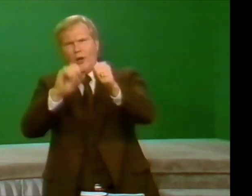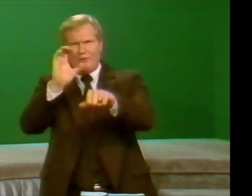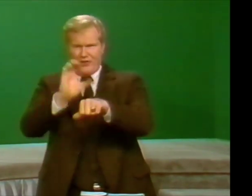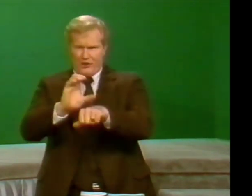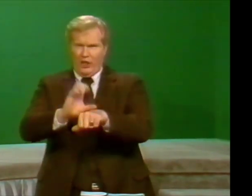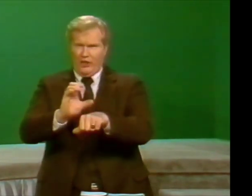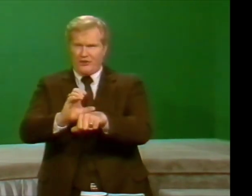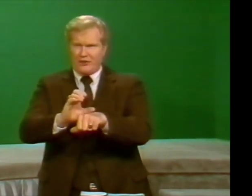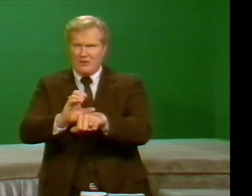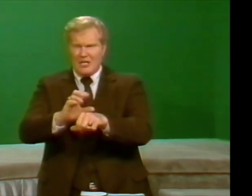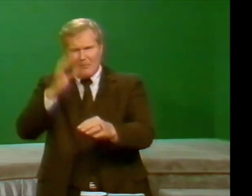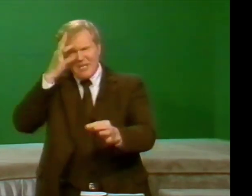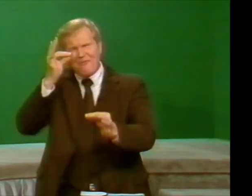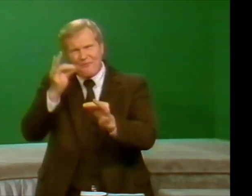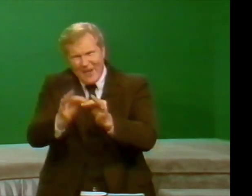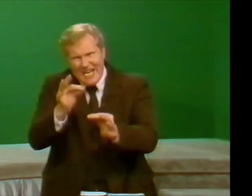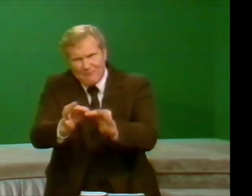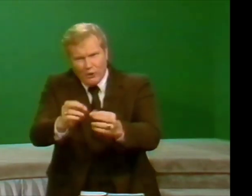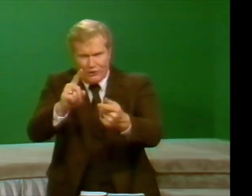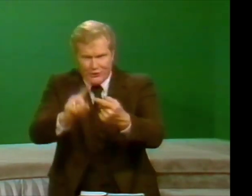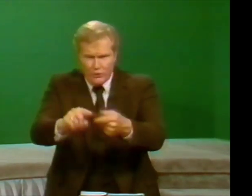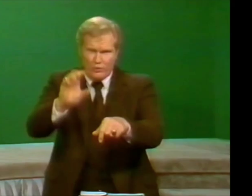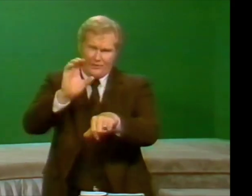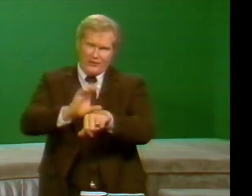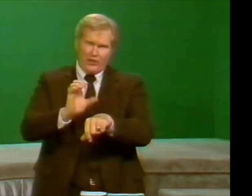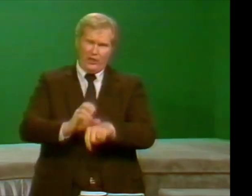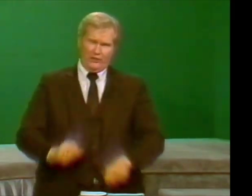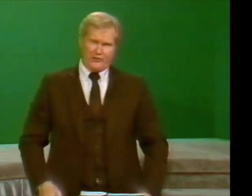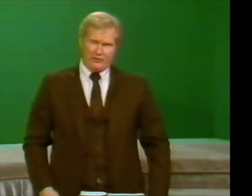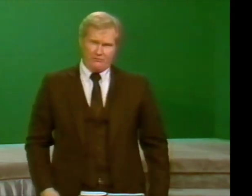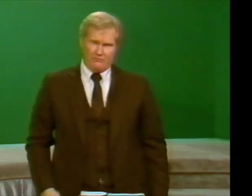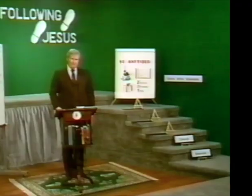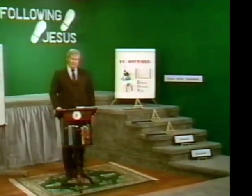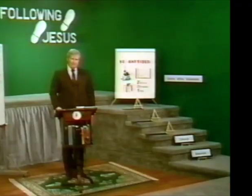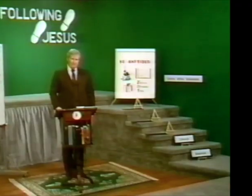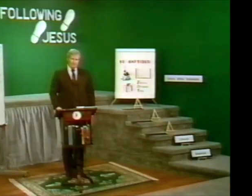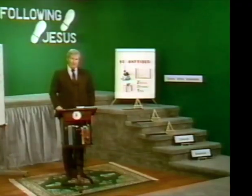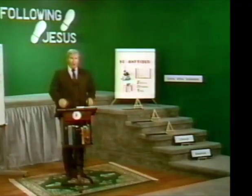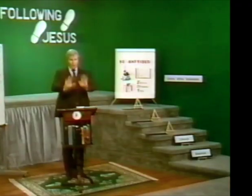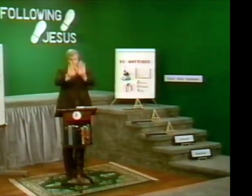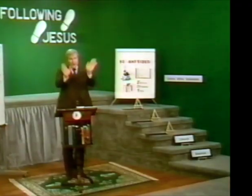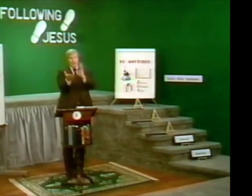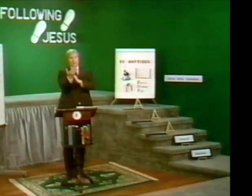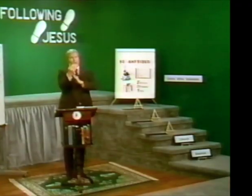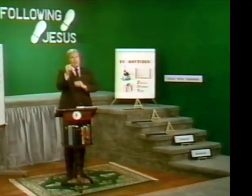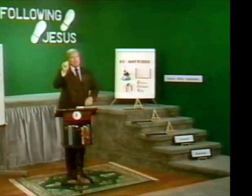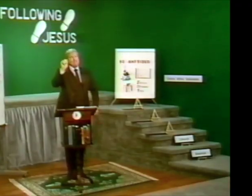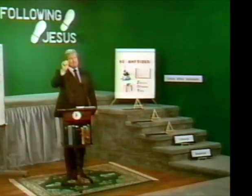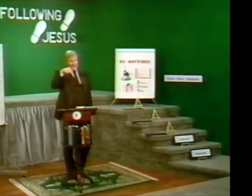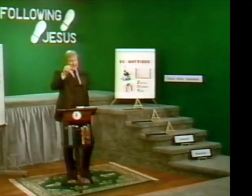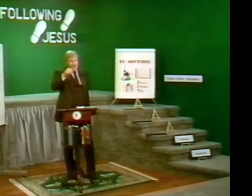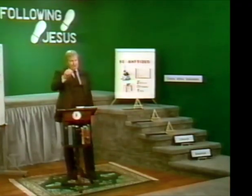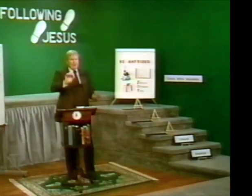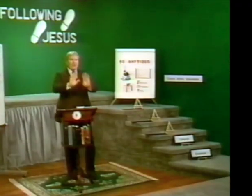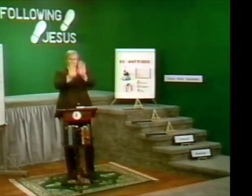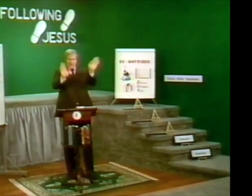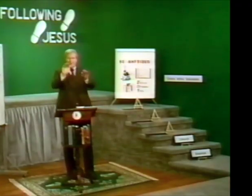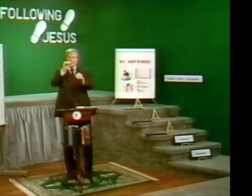the church, be faithful to the church. On Sunday morning, yes. Sunday